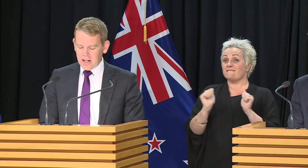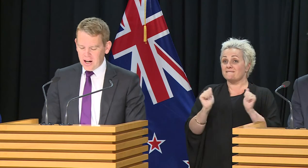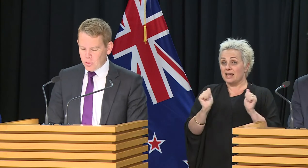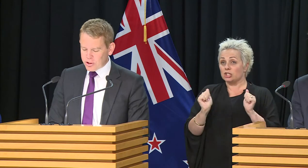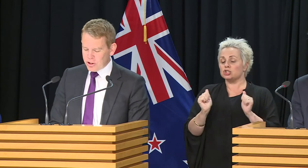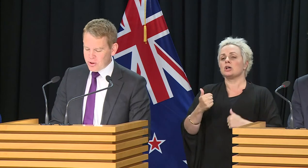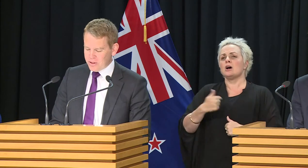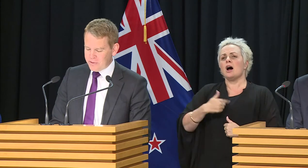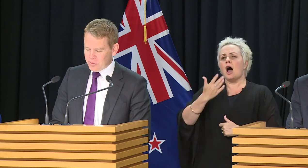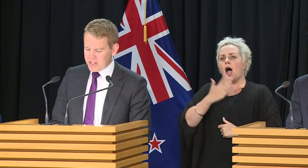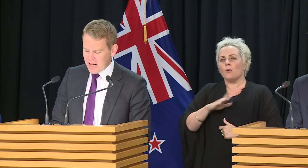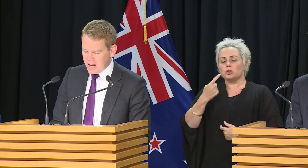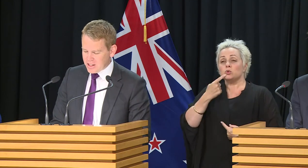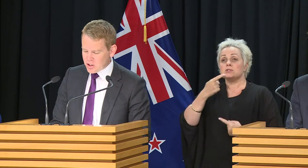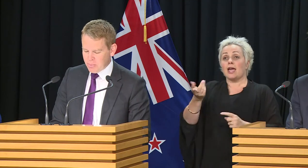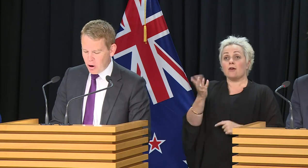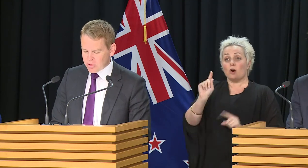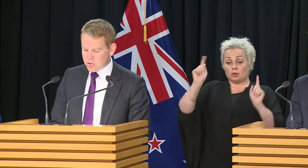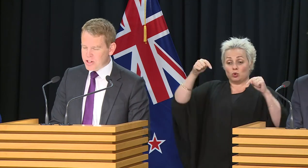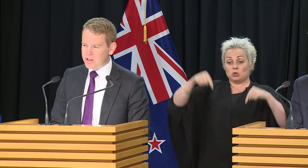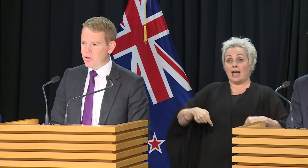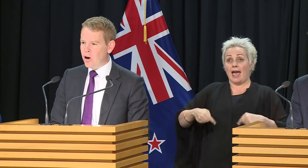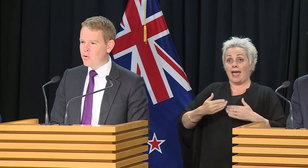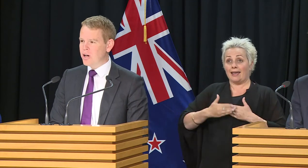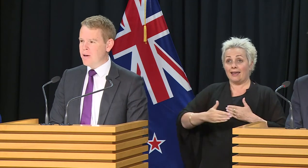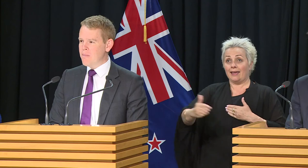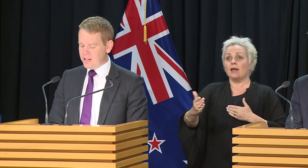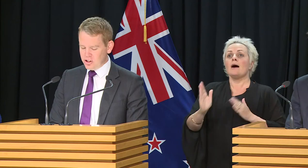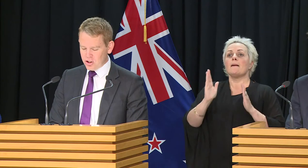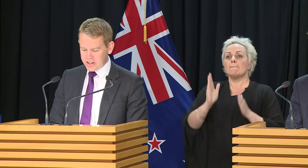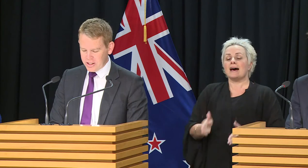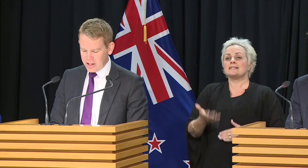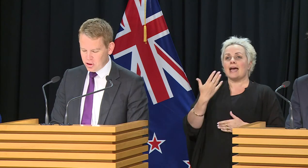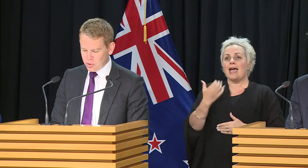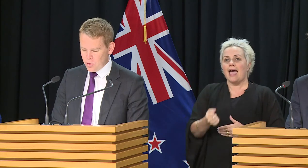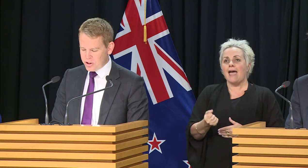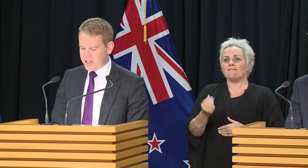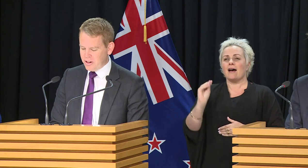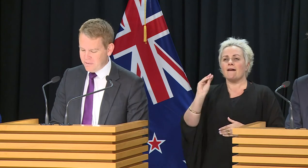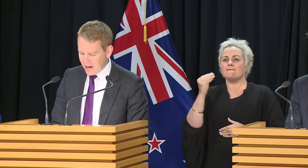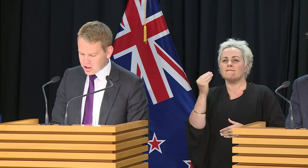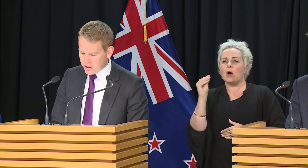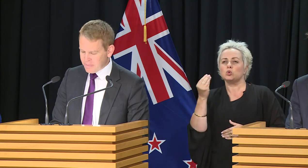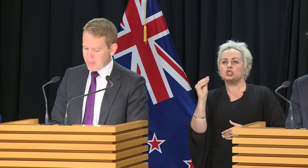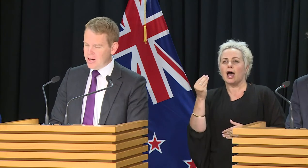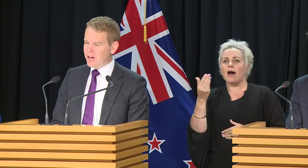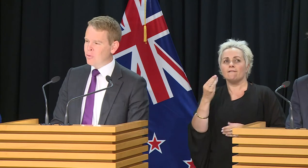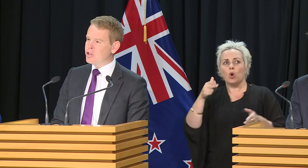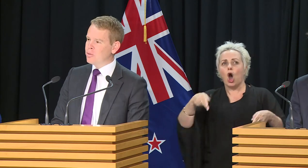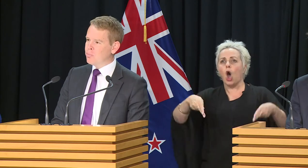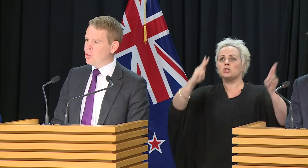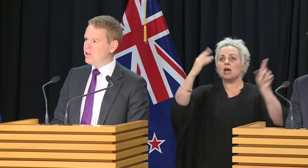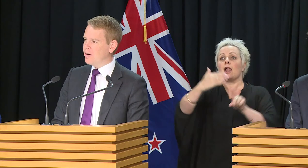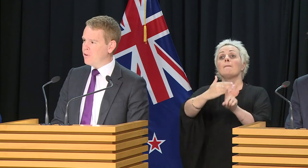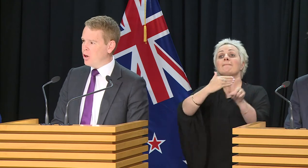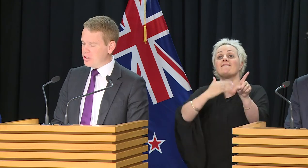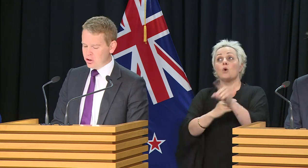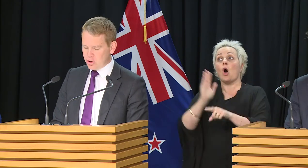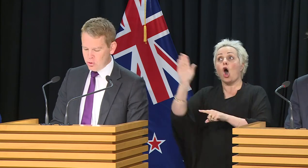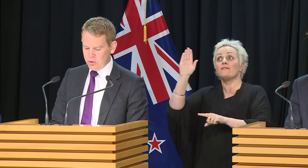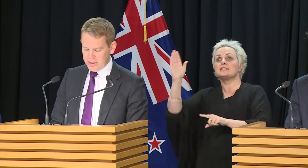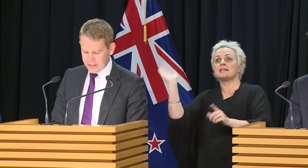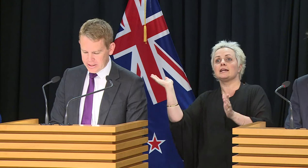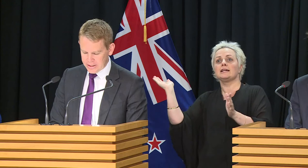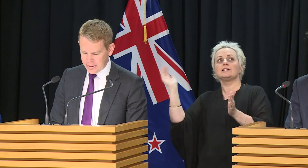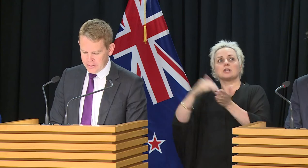things. I want to note that from today, it's compulsory to hold a managed isolation and quarantine voucher in order to board a flight